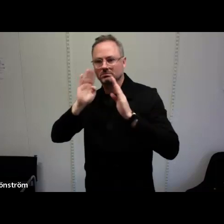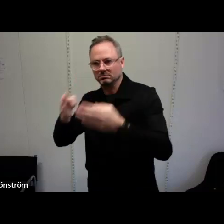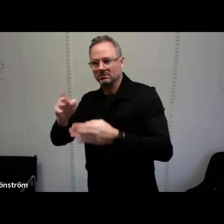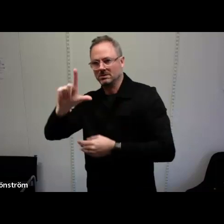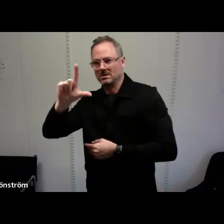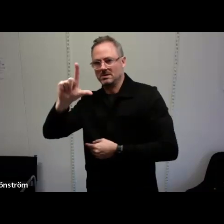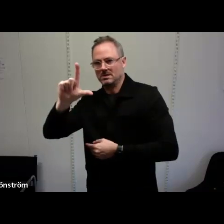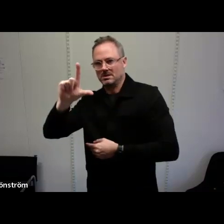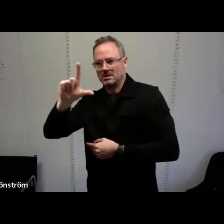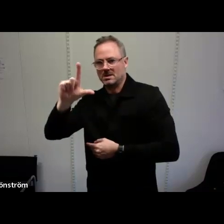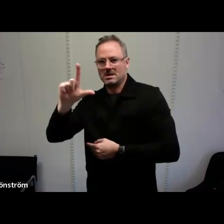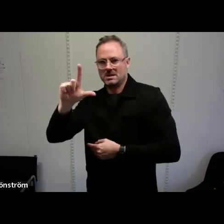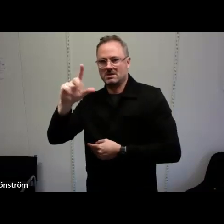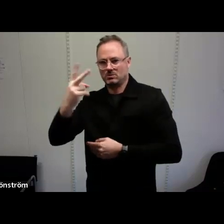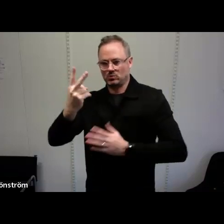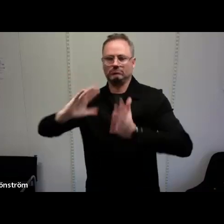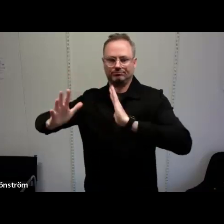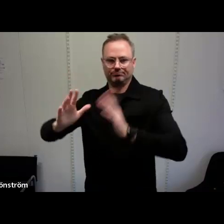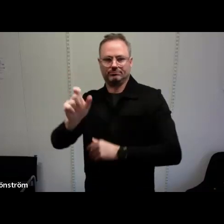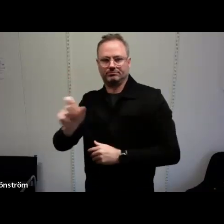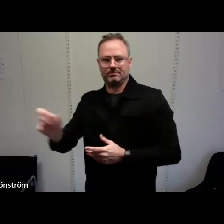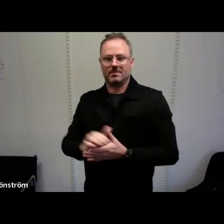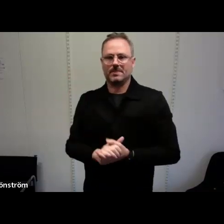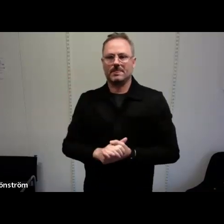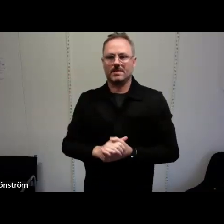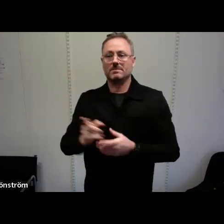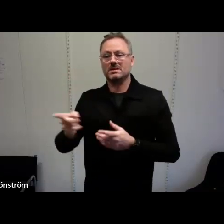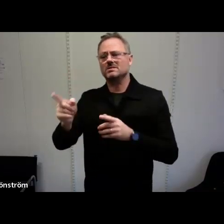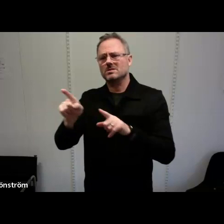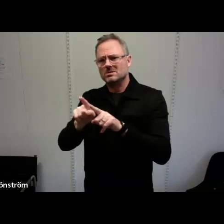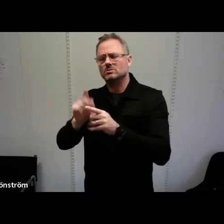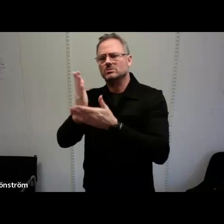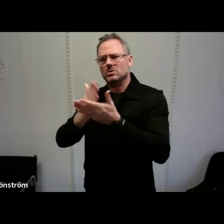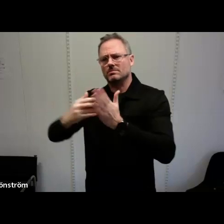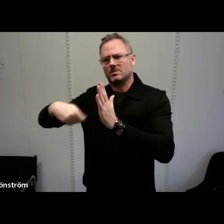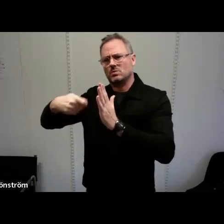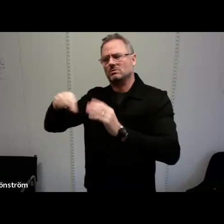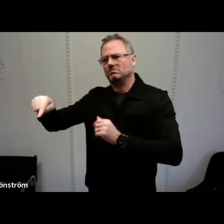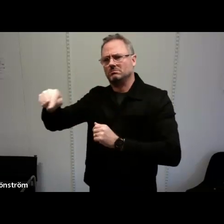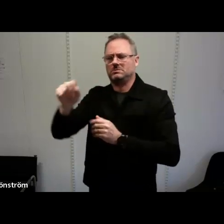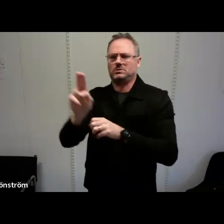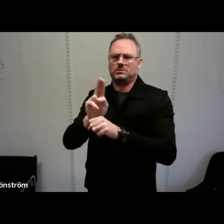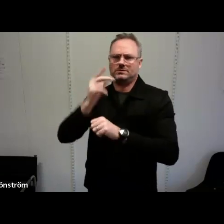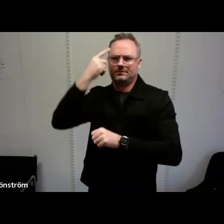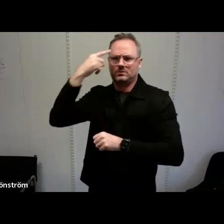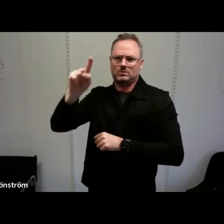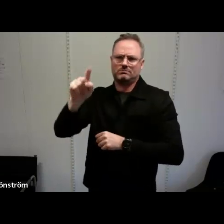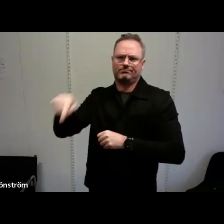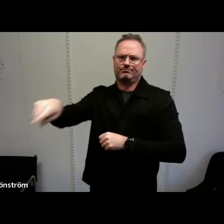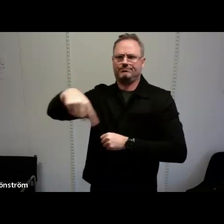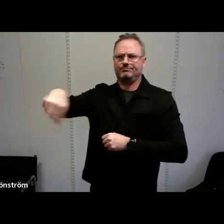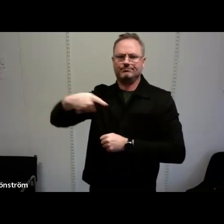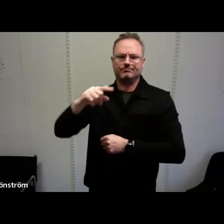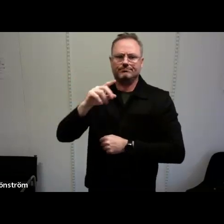Now, Sign Rep 2, the other assessment that we have created, is more interested in